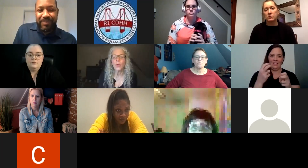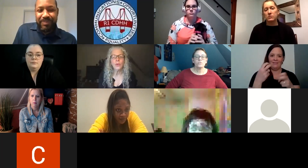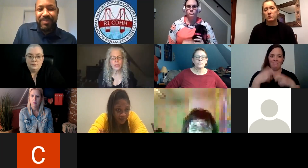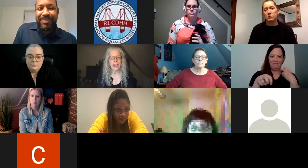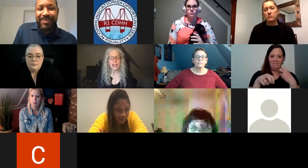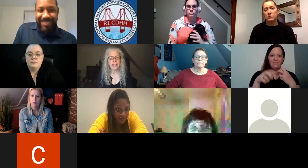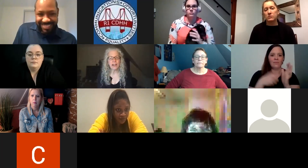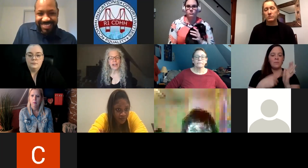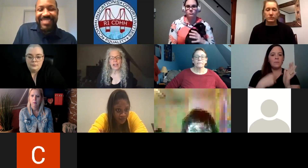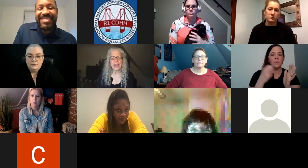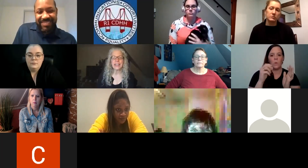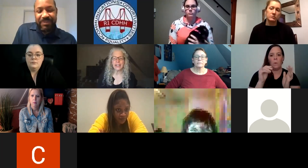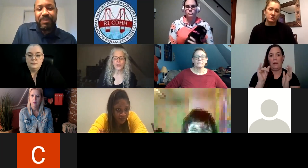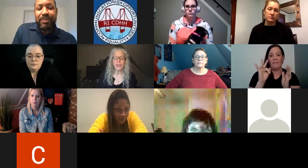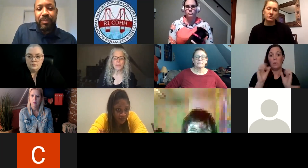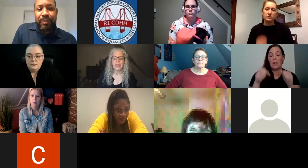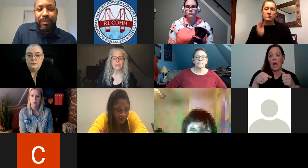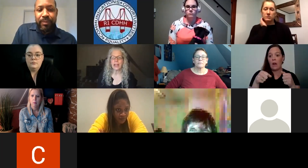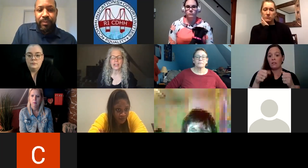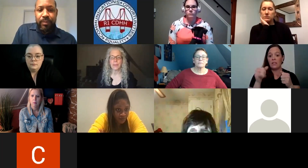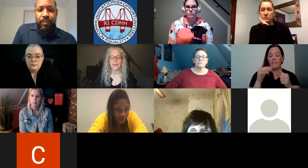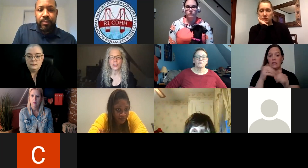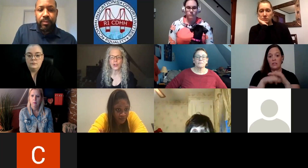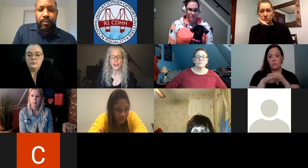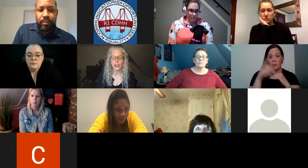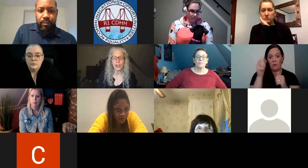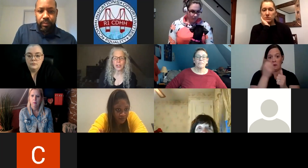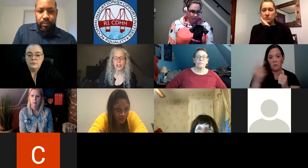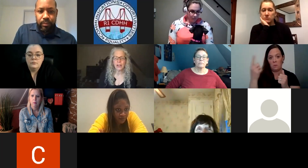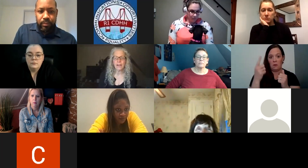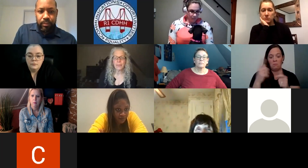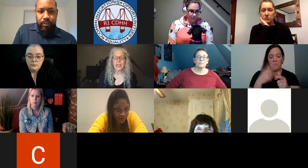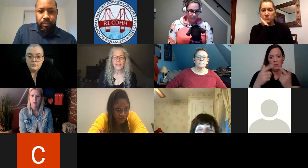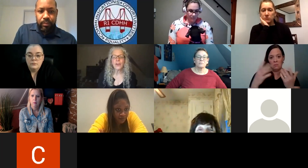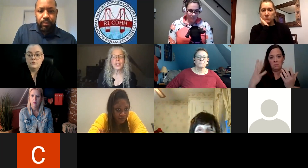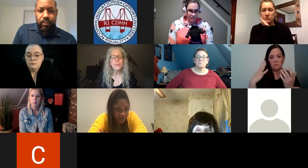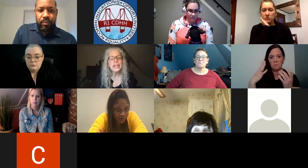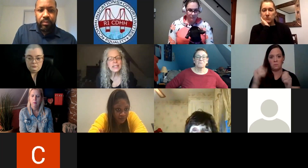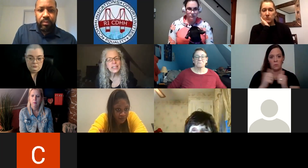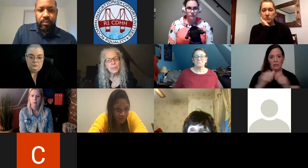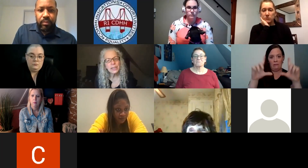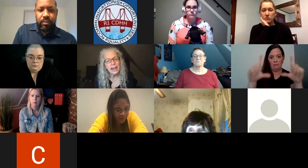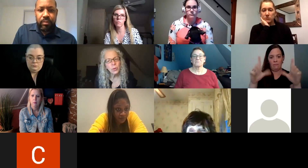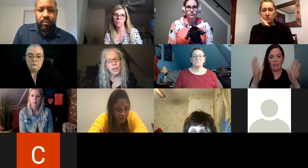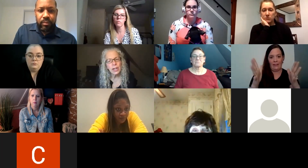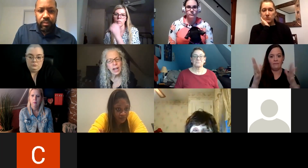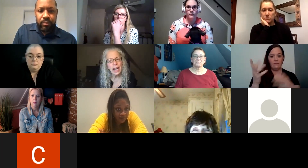who's signing. That's an issue sometimes because I'm having to search. For it to be accessible to everyone, I